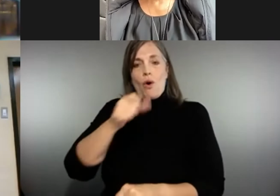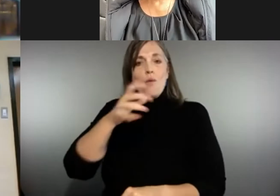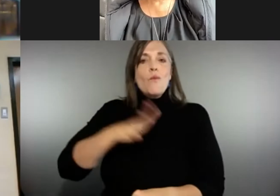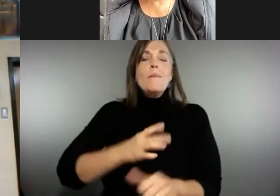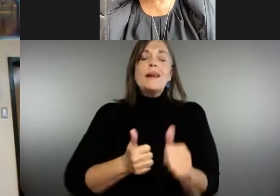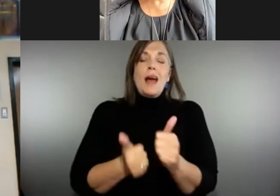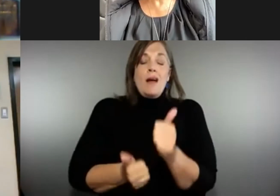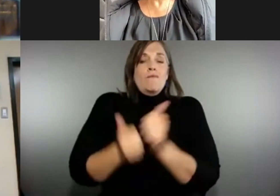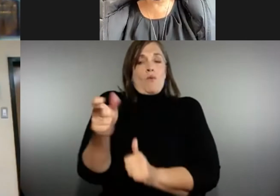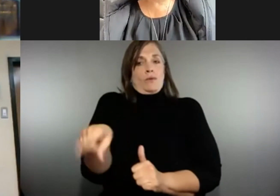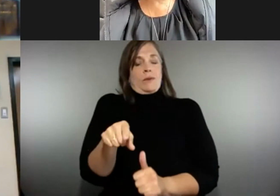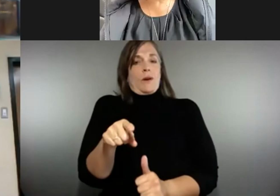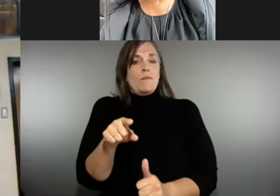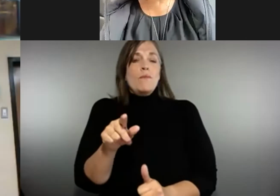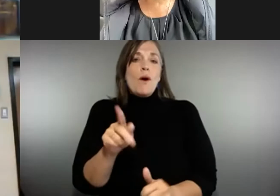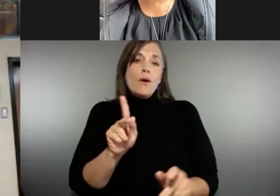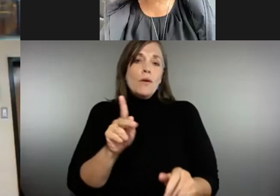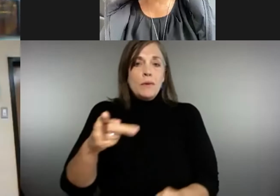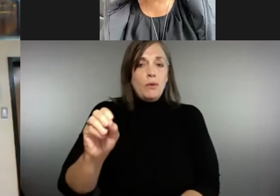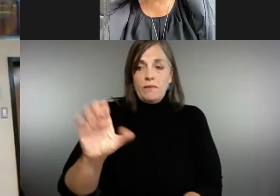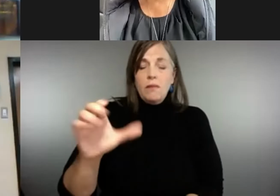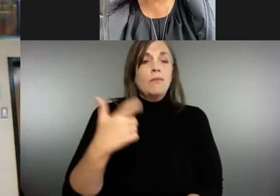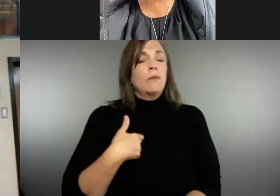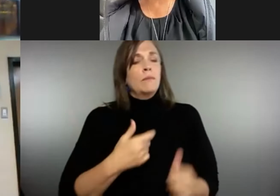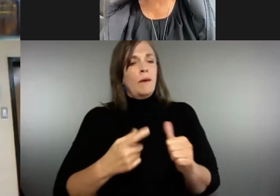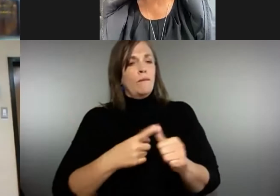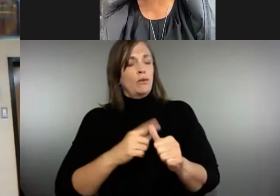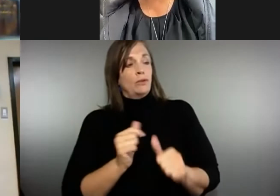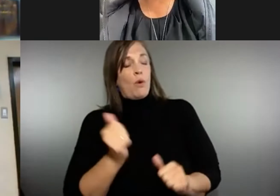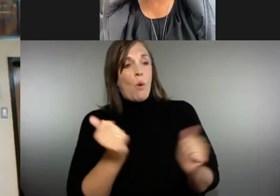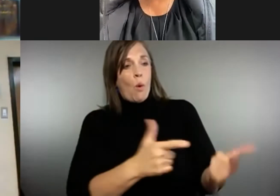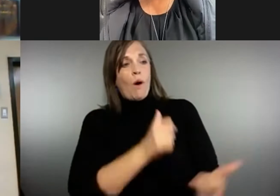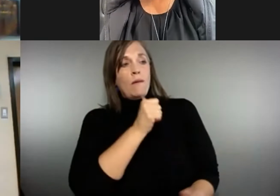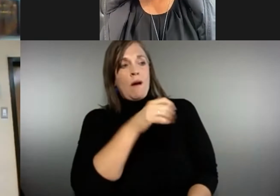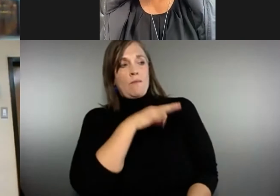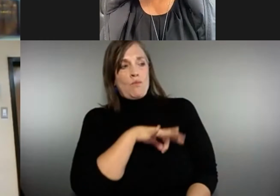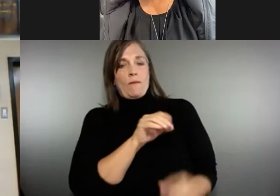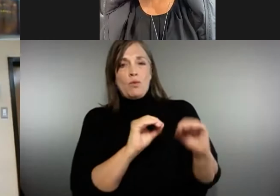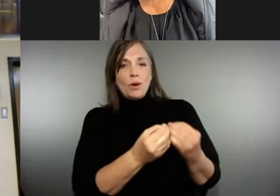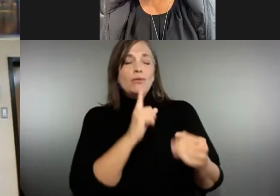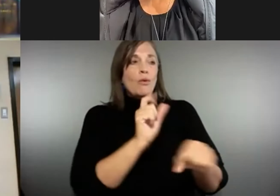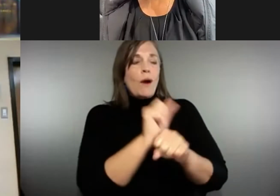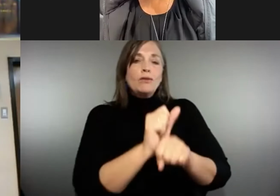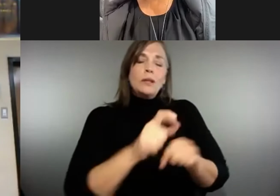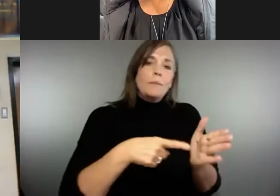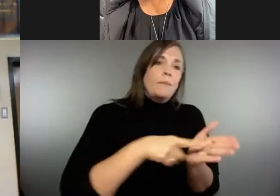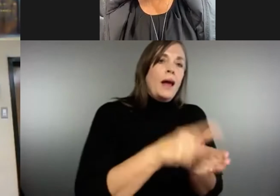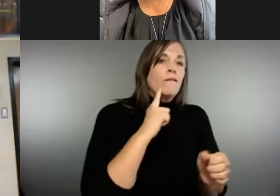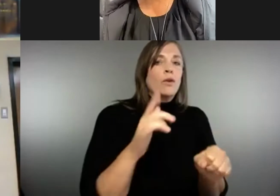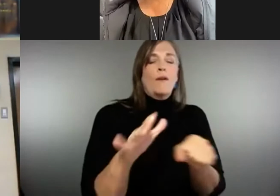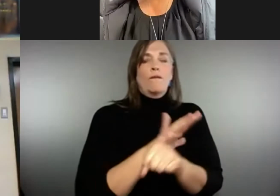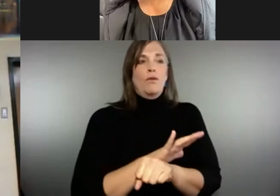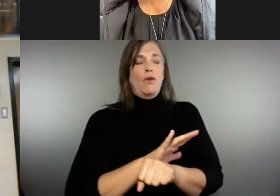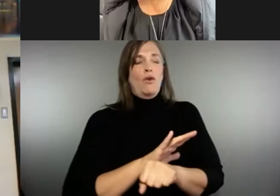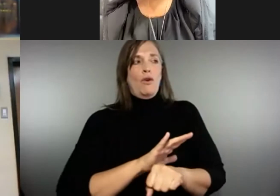sure that our that first of all that that all our nonprofit organizations are actually being paid um for the full value of their